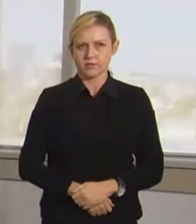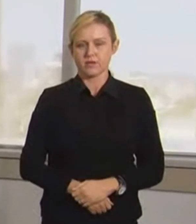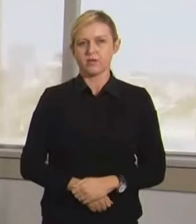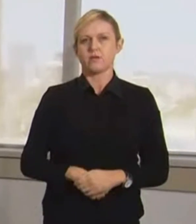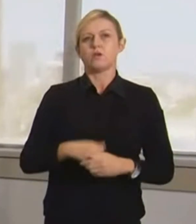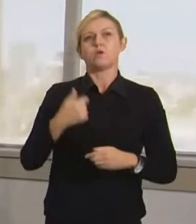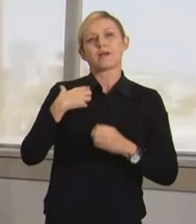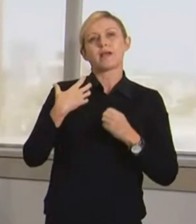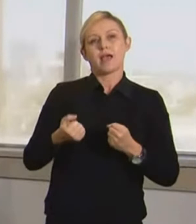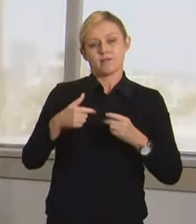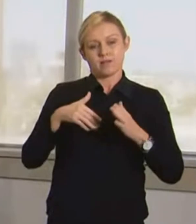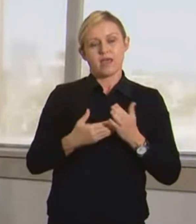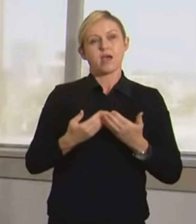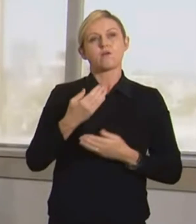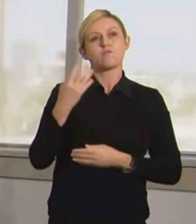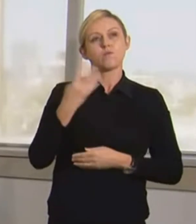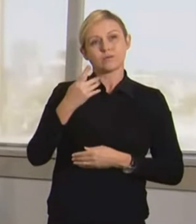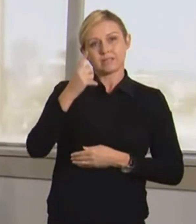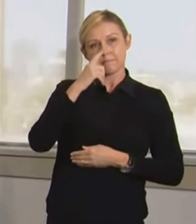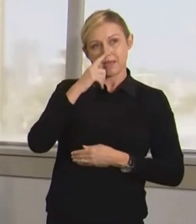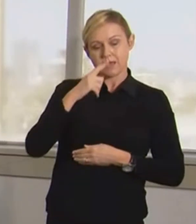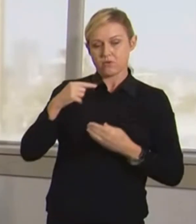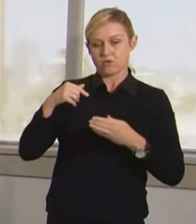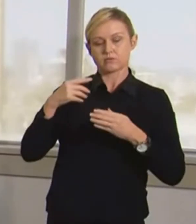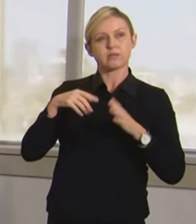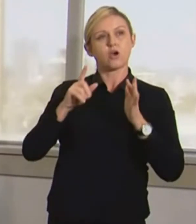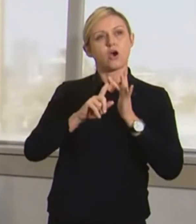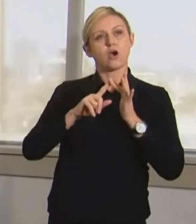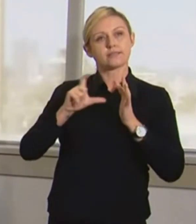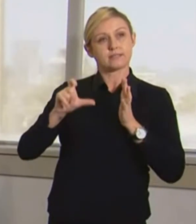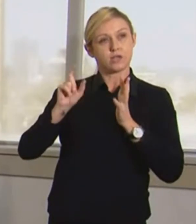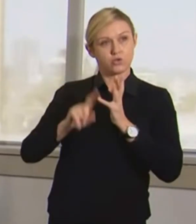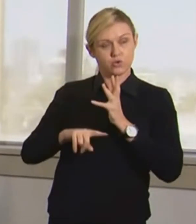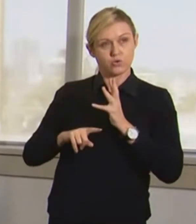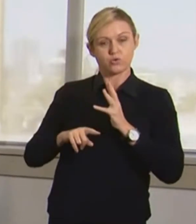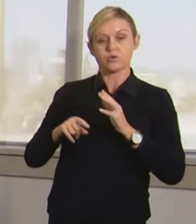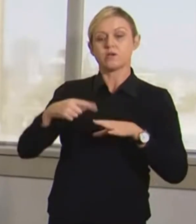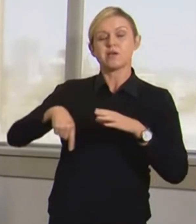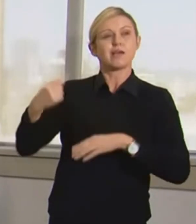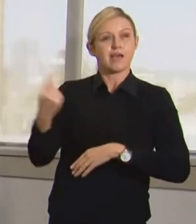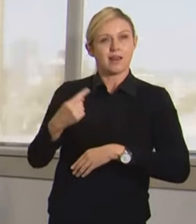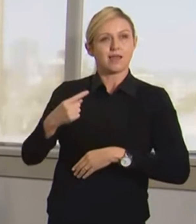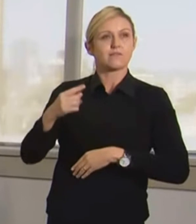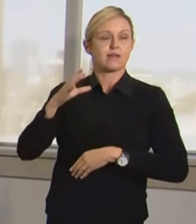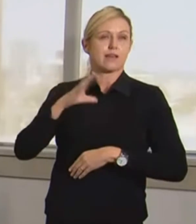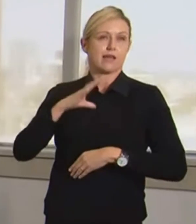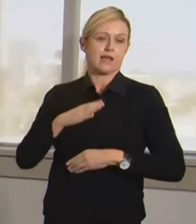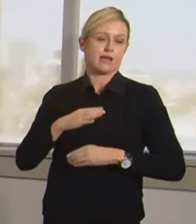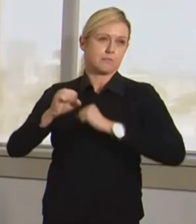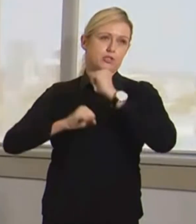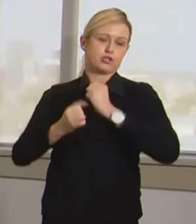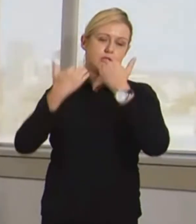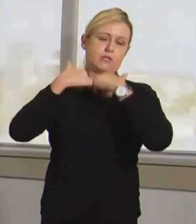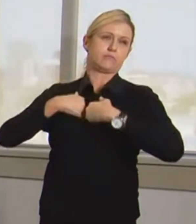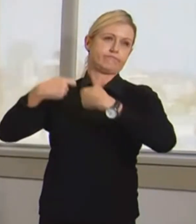South Wales Health, and this includes 14 people being treated in intensive care units, with 11 of those requiring ventilatory support,